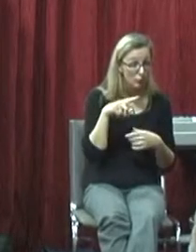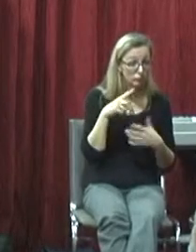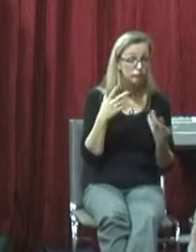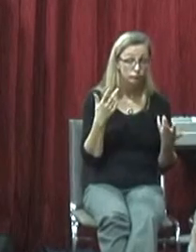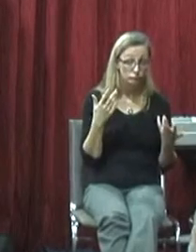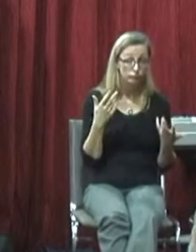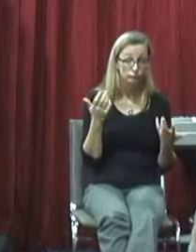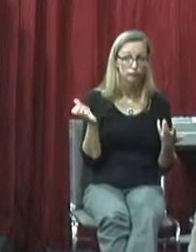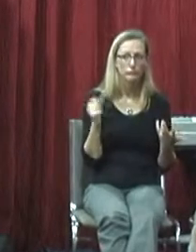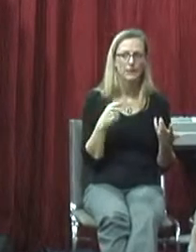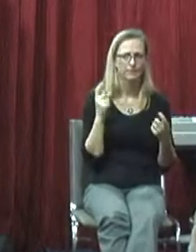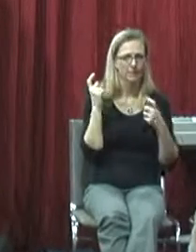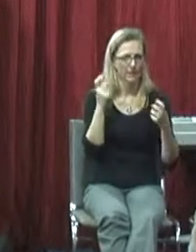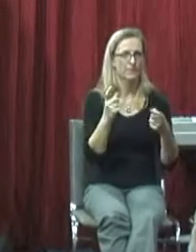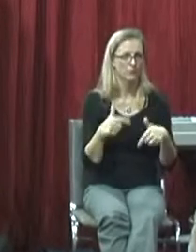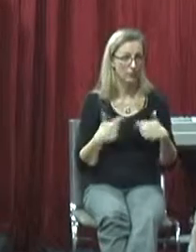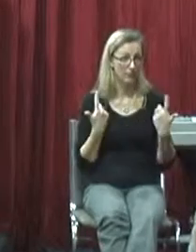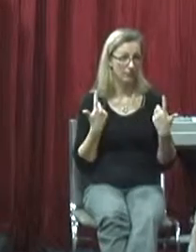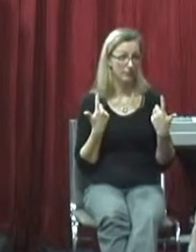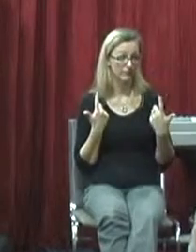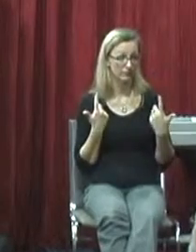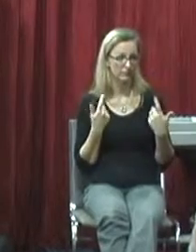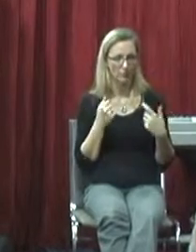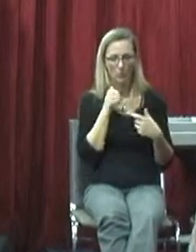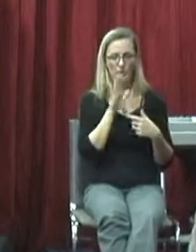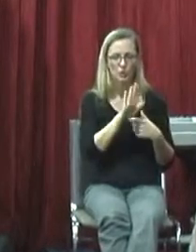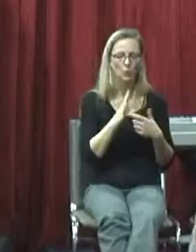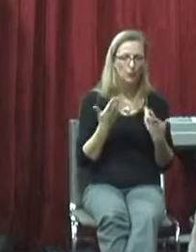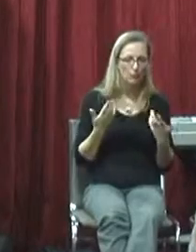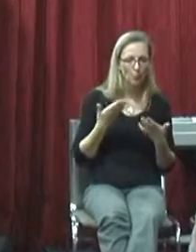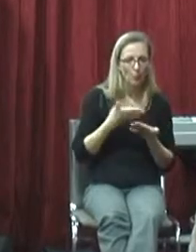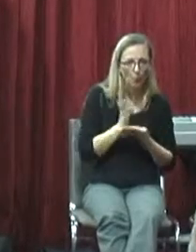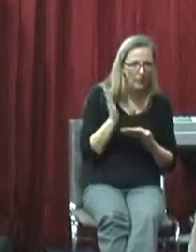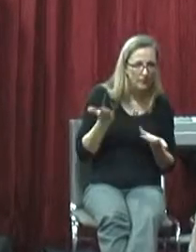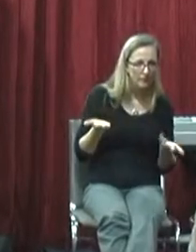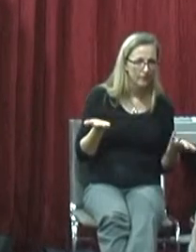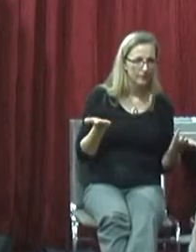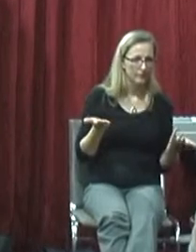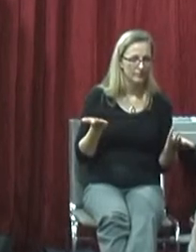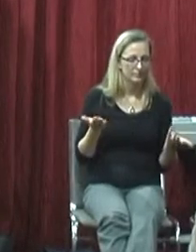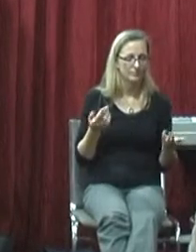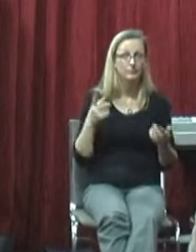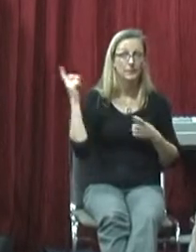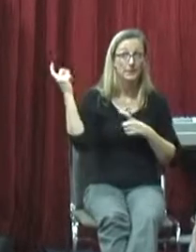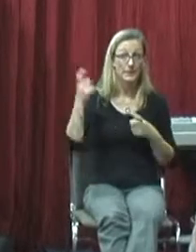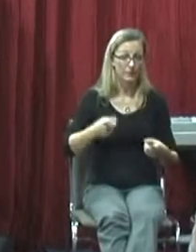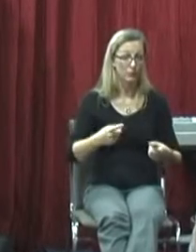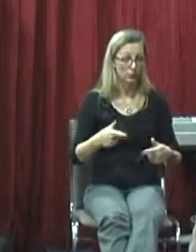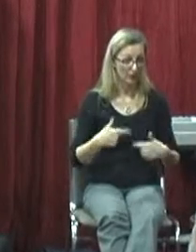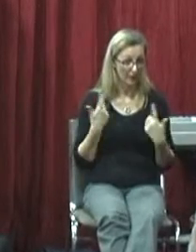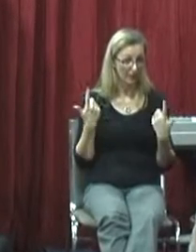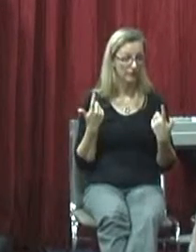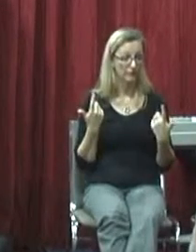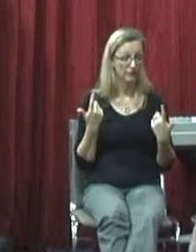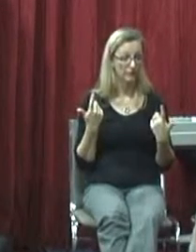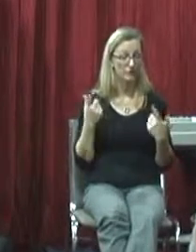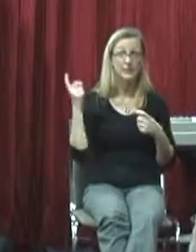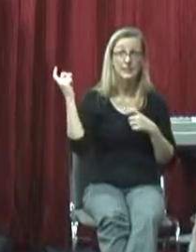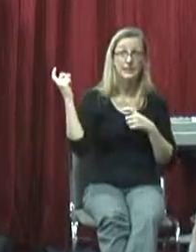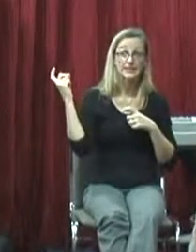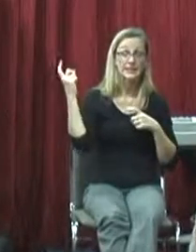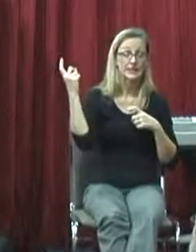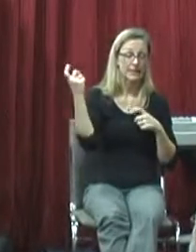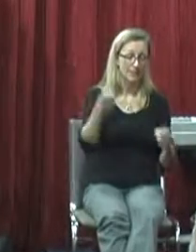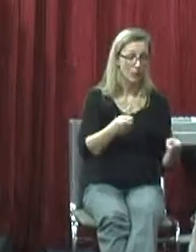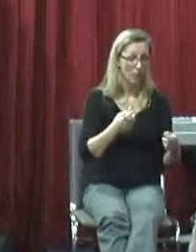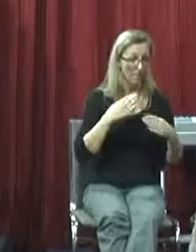gave you life. It wasn't your entitlement. He gave you life. He gave you a body.